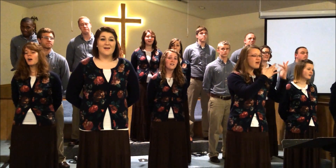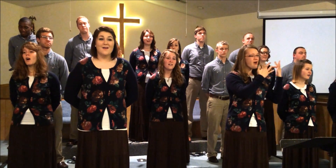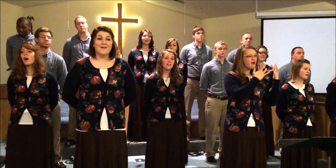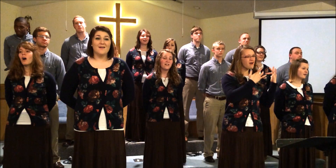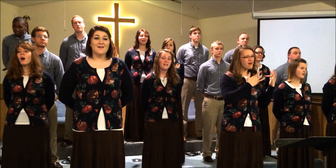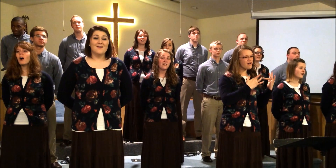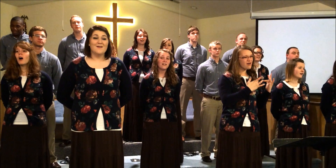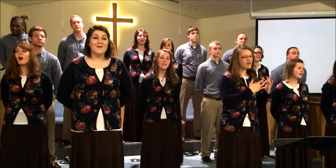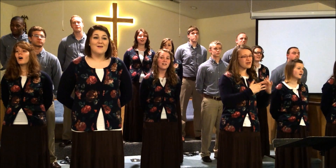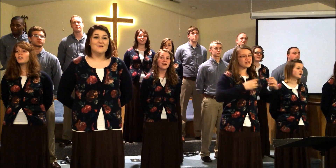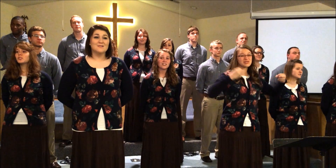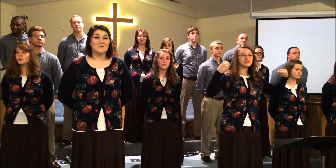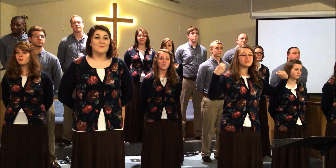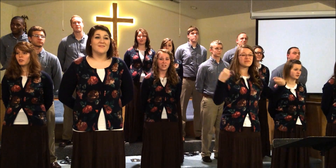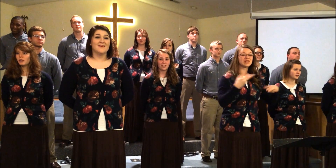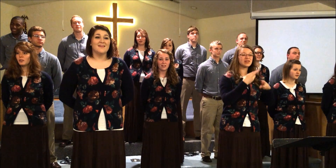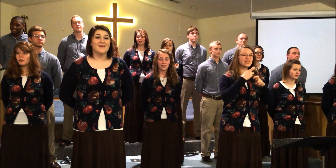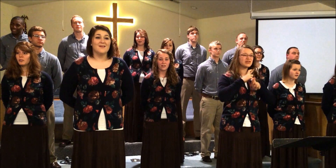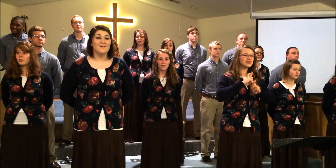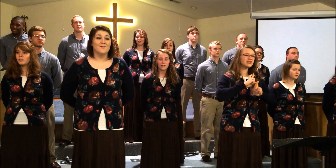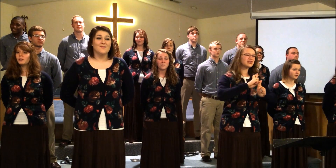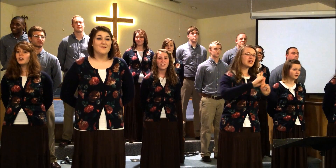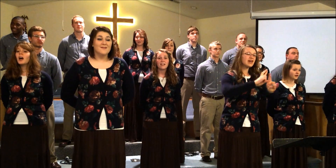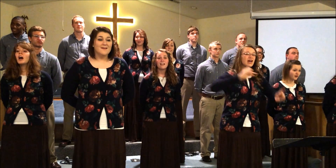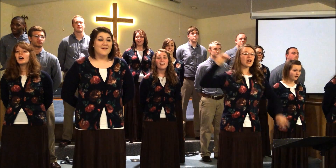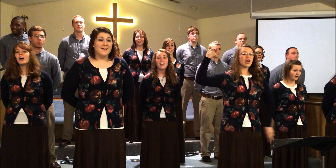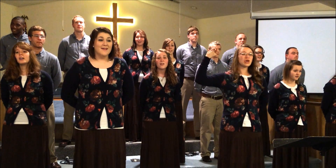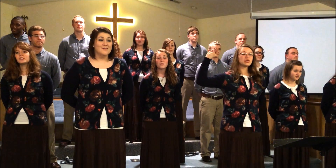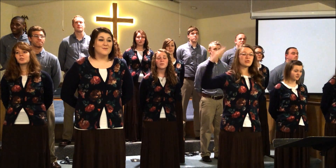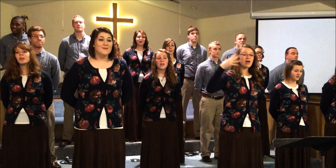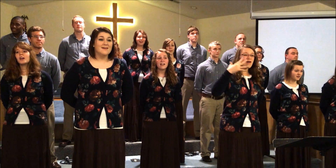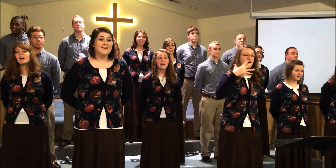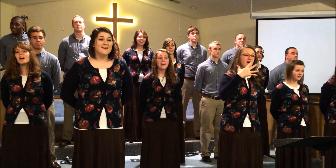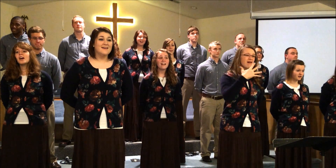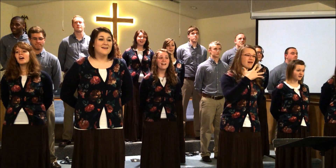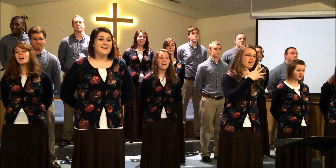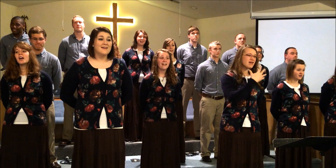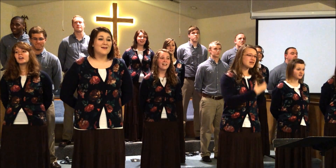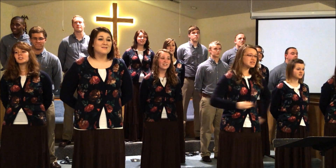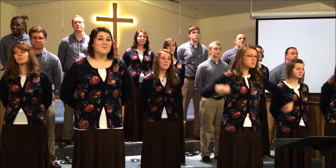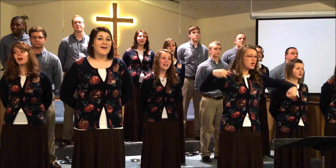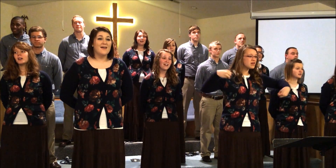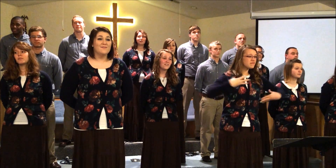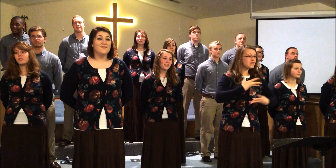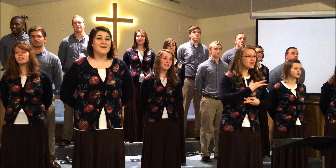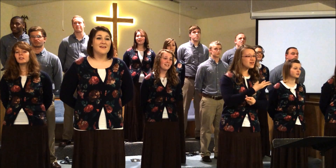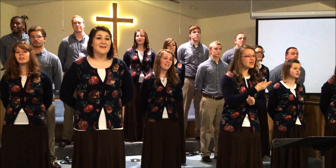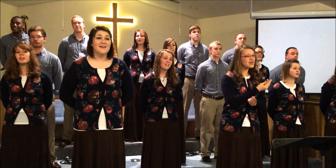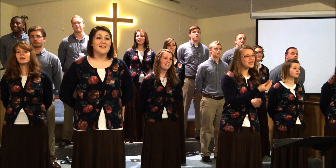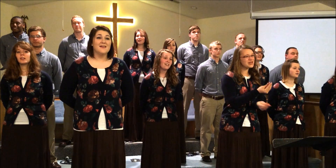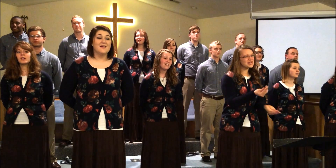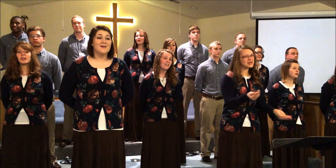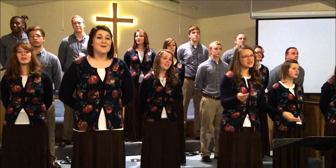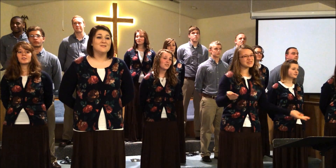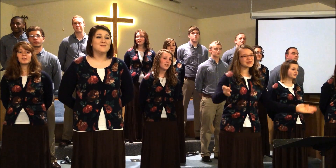heart to hear And grace my fears